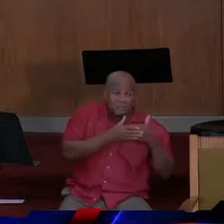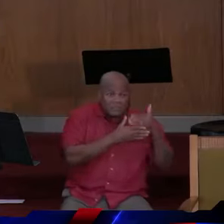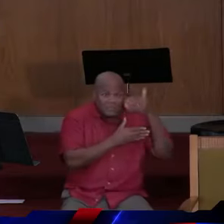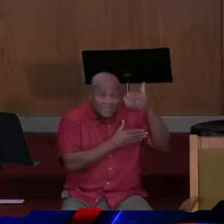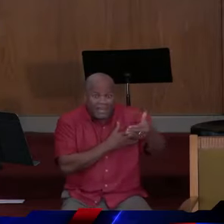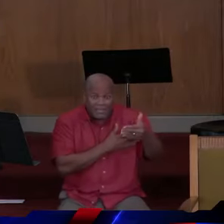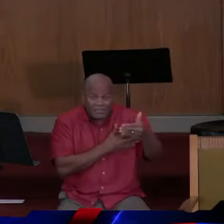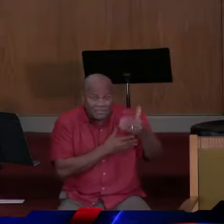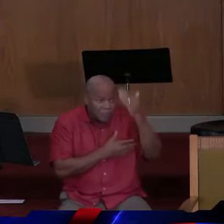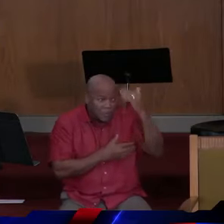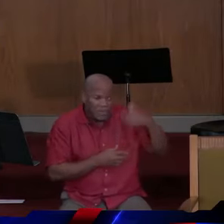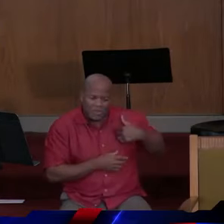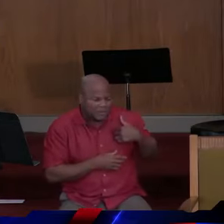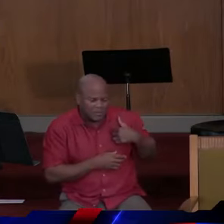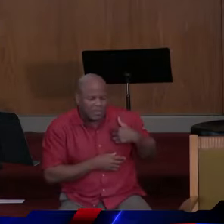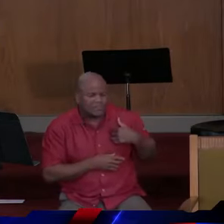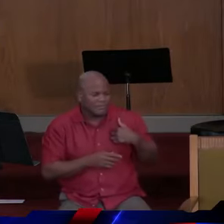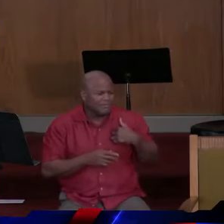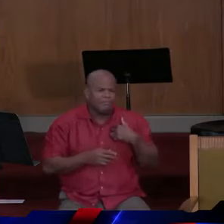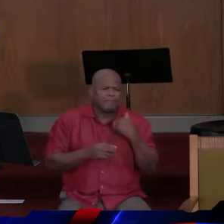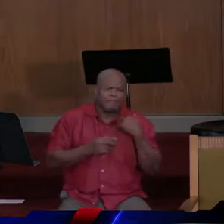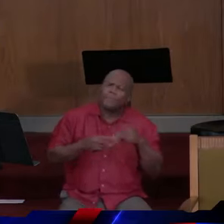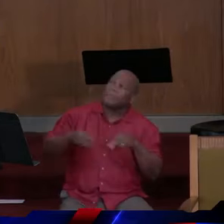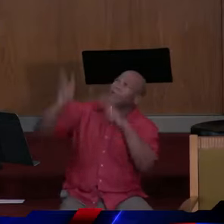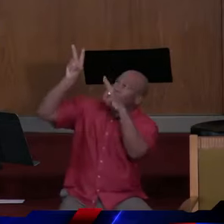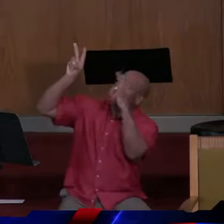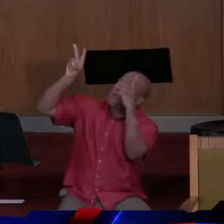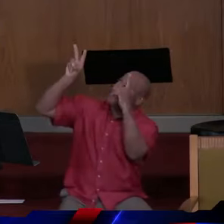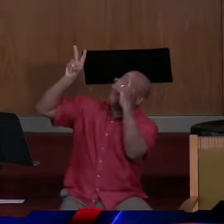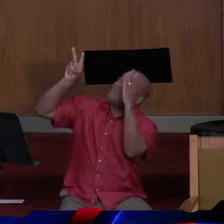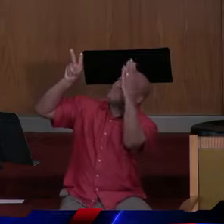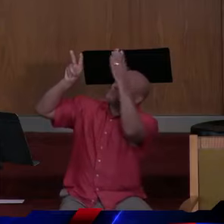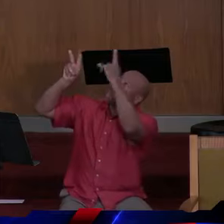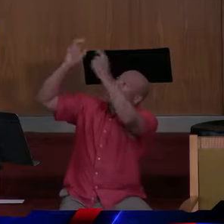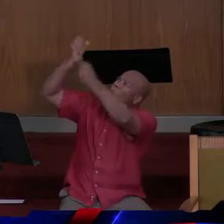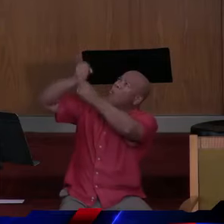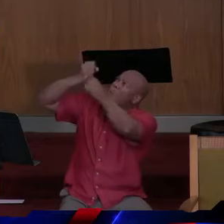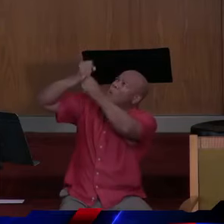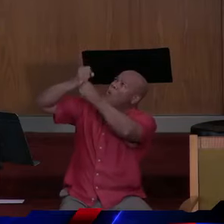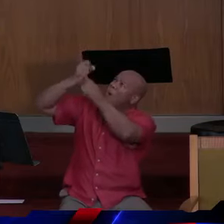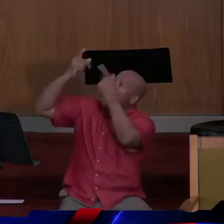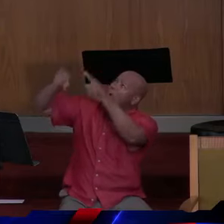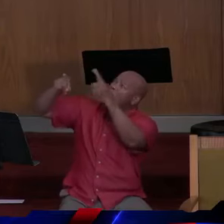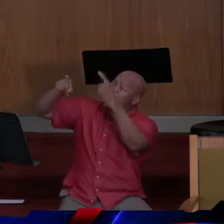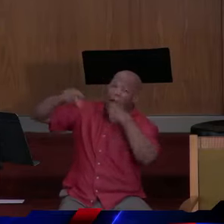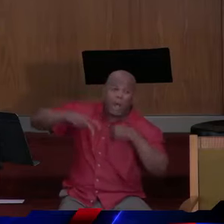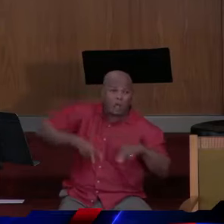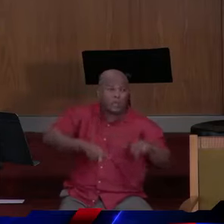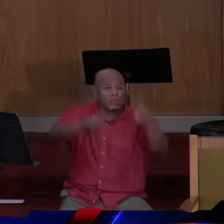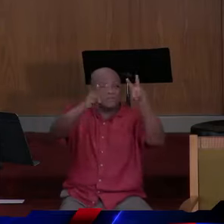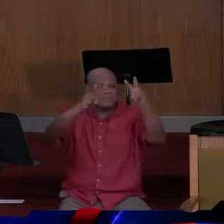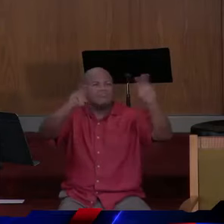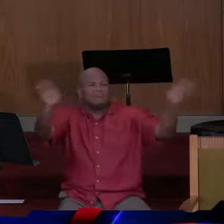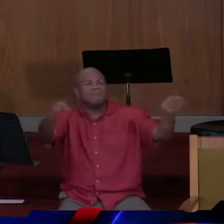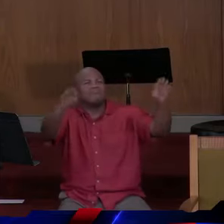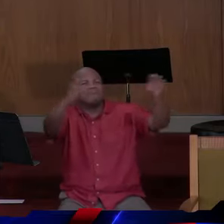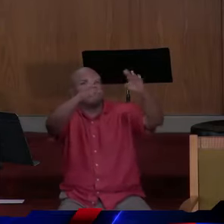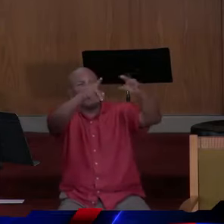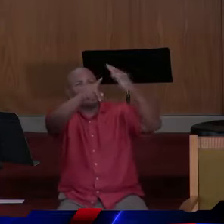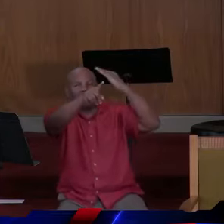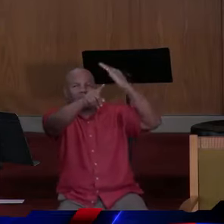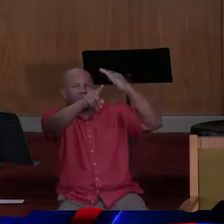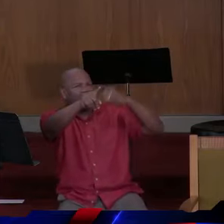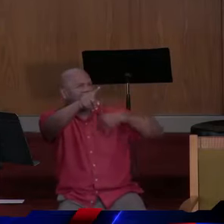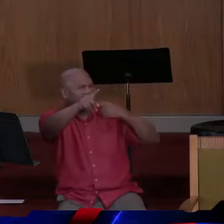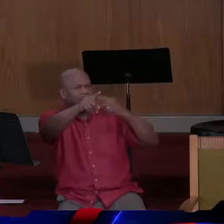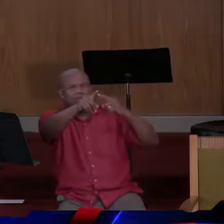up, I know he holds the future. When I look up, I lift my eyes unto the hills because I know I said